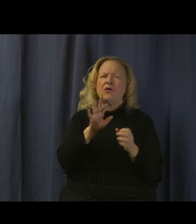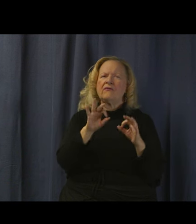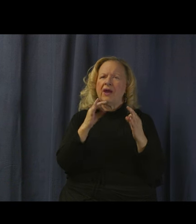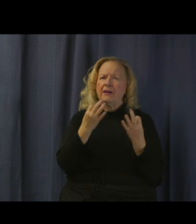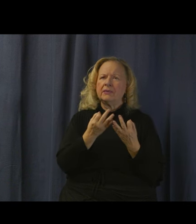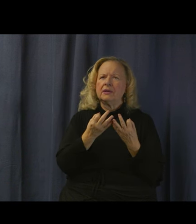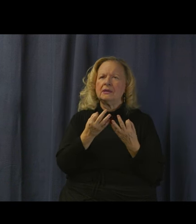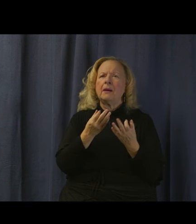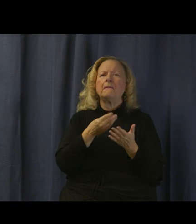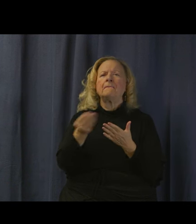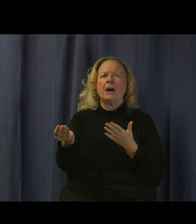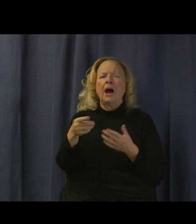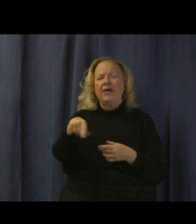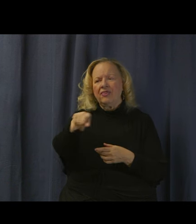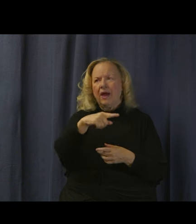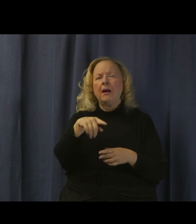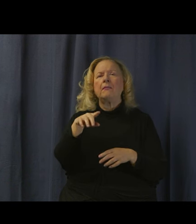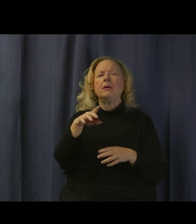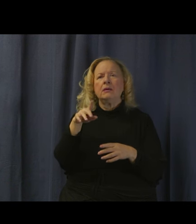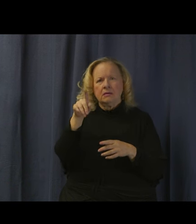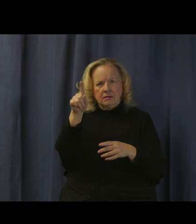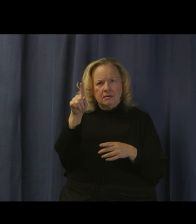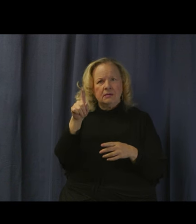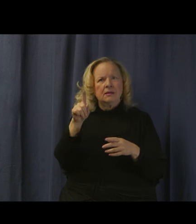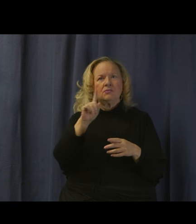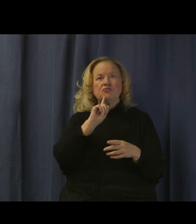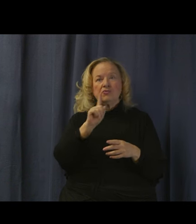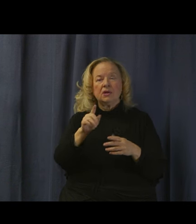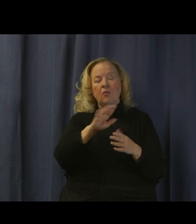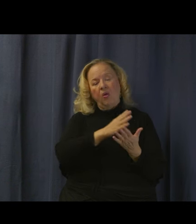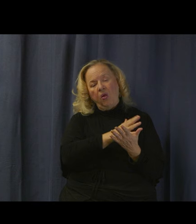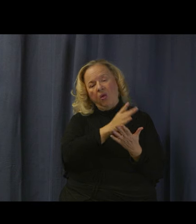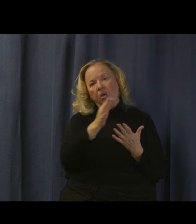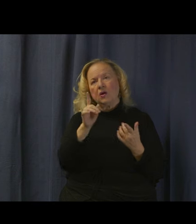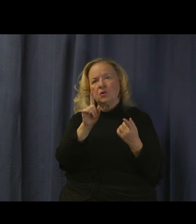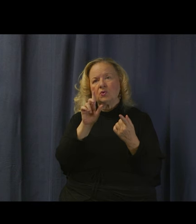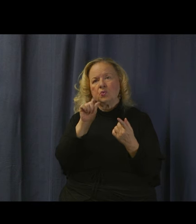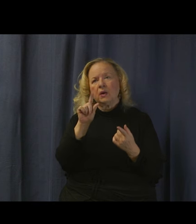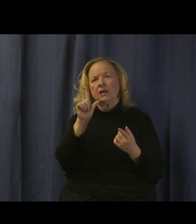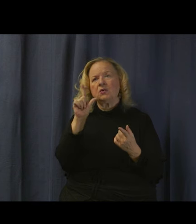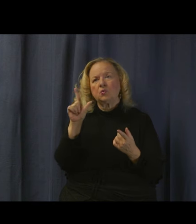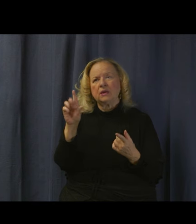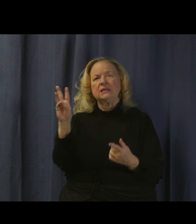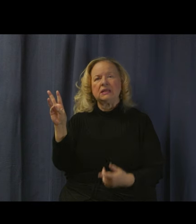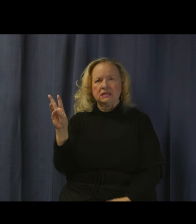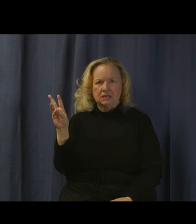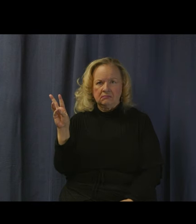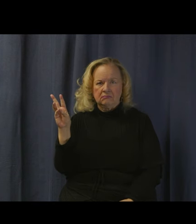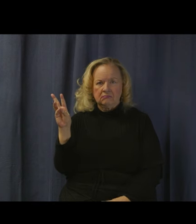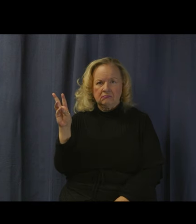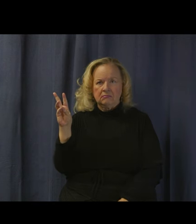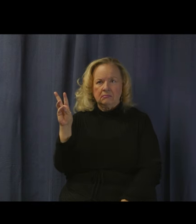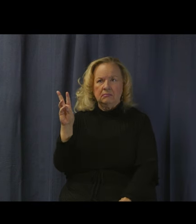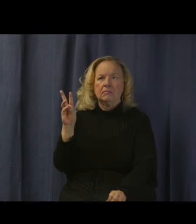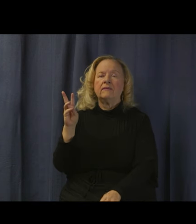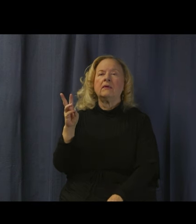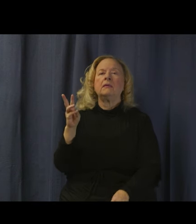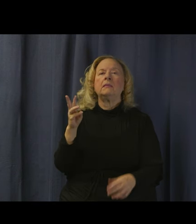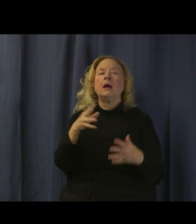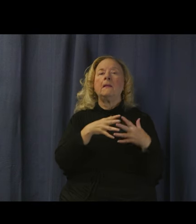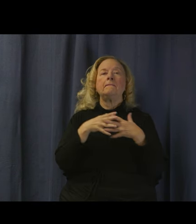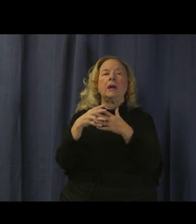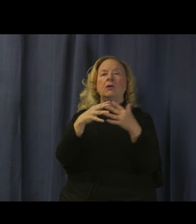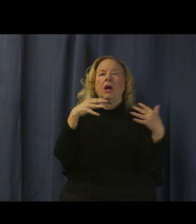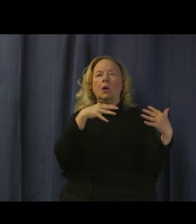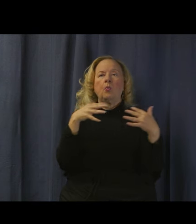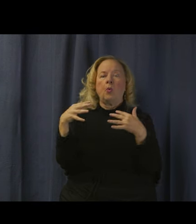the calendar because this one literally goes all the way to 2026. And of course, we have the America at War, not only as a physical